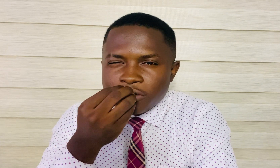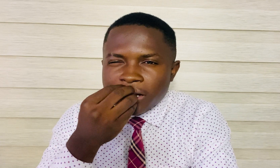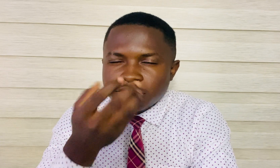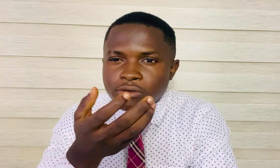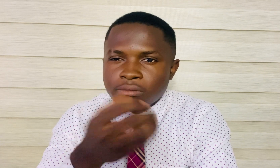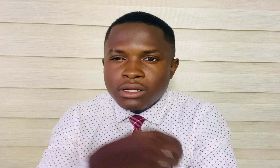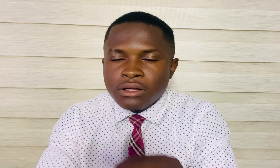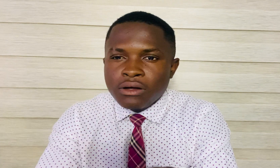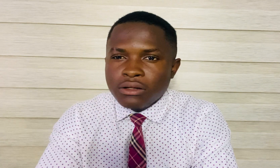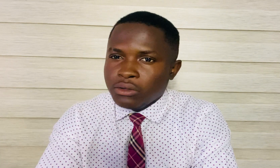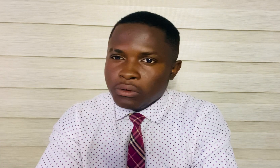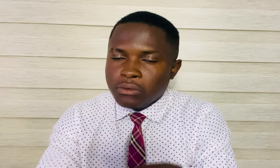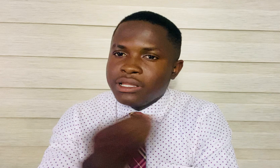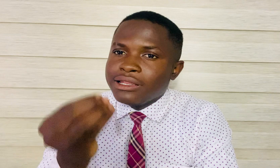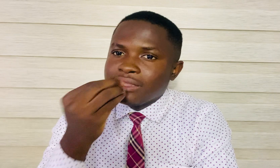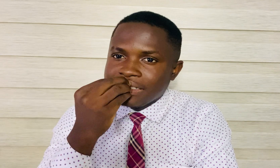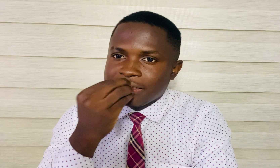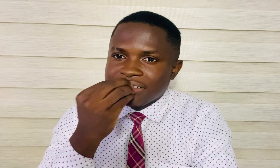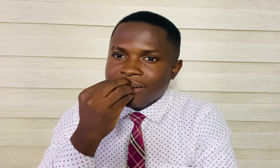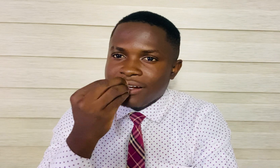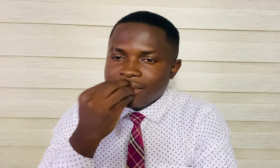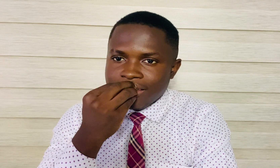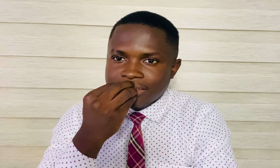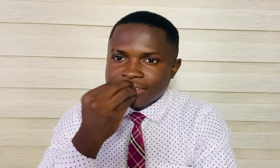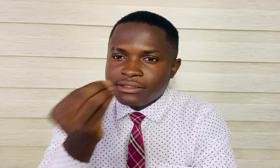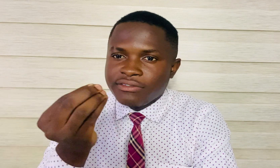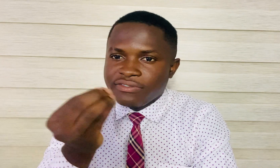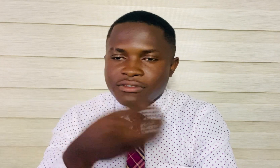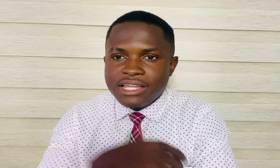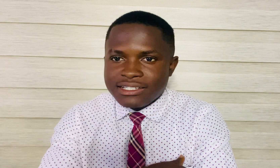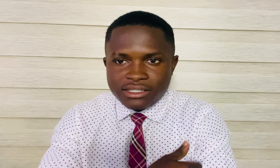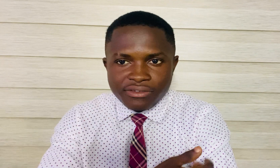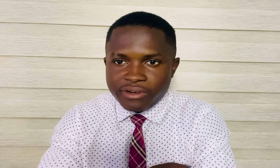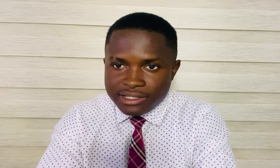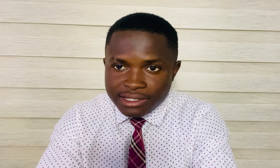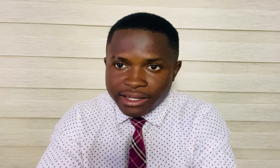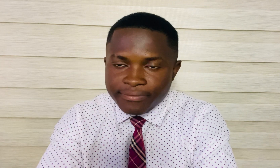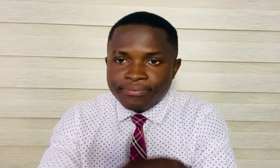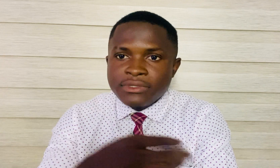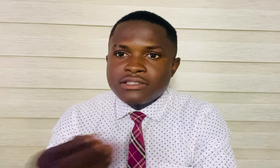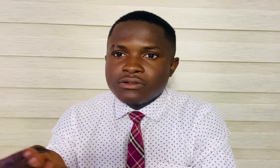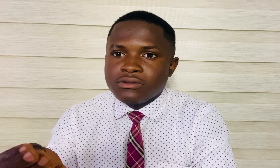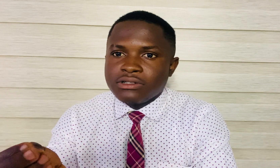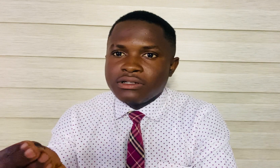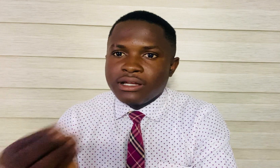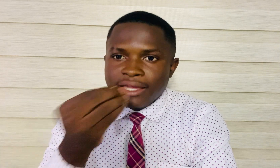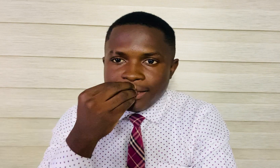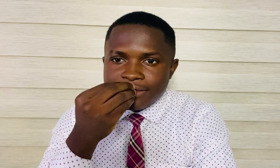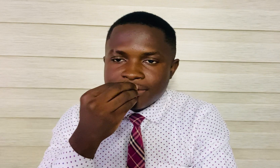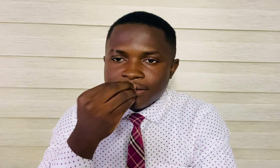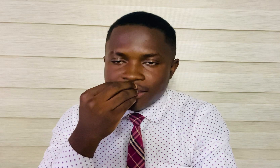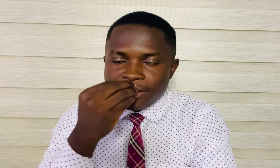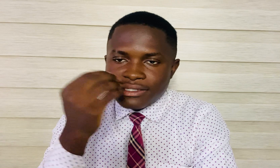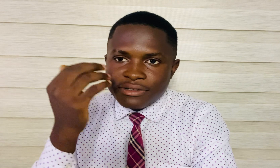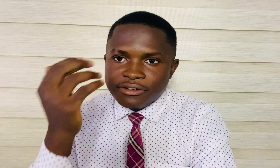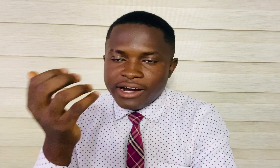at home? No. This is rather eat. Food has a different sign. So eat is